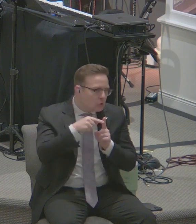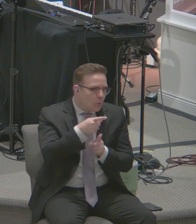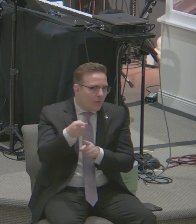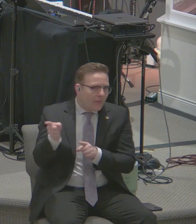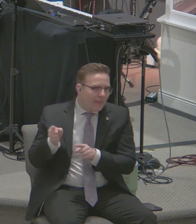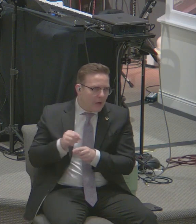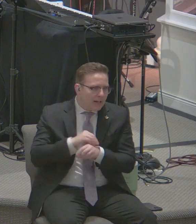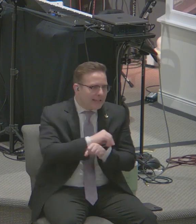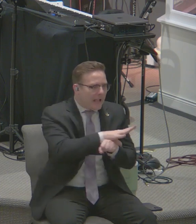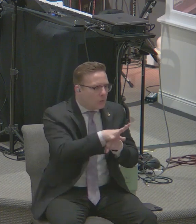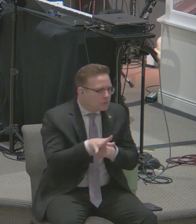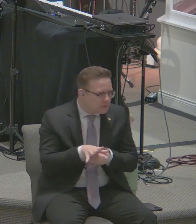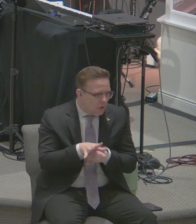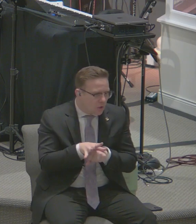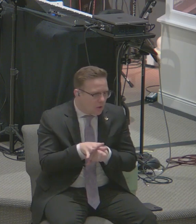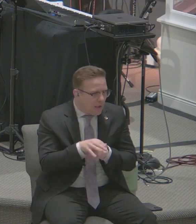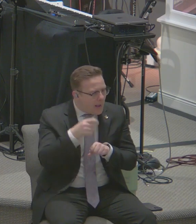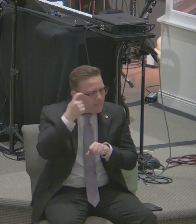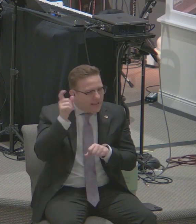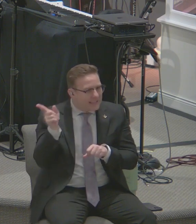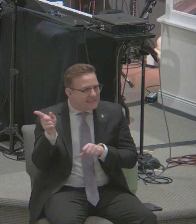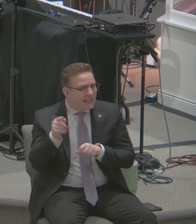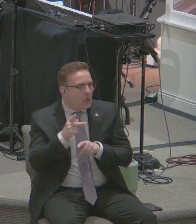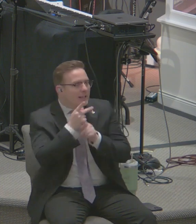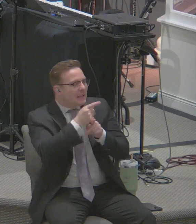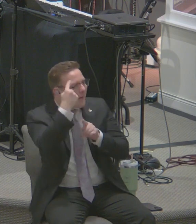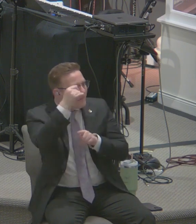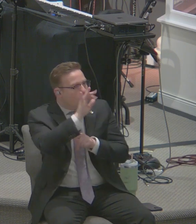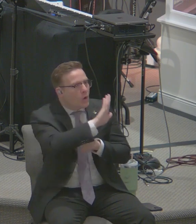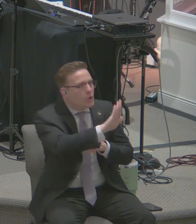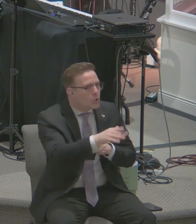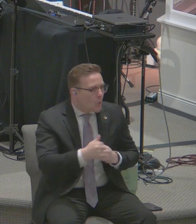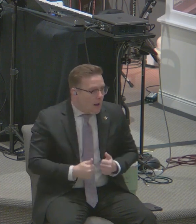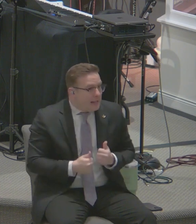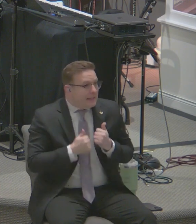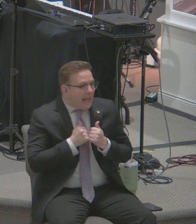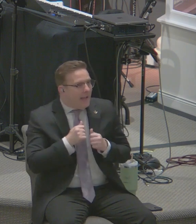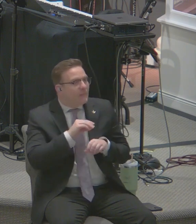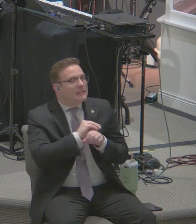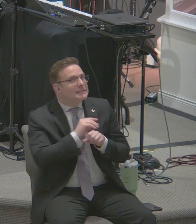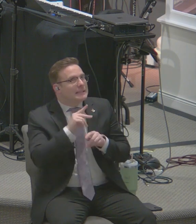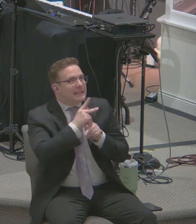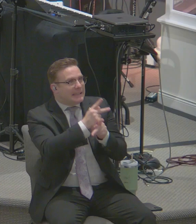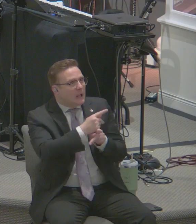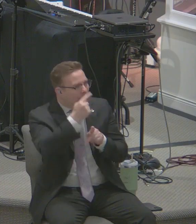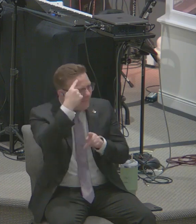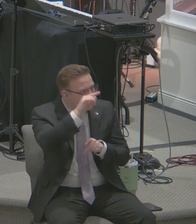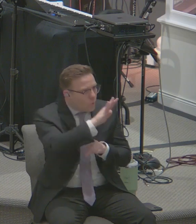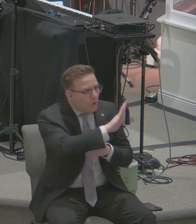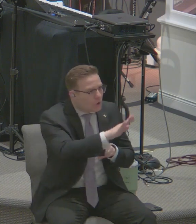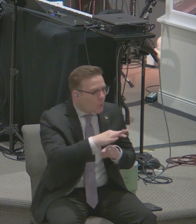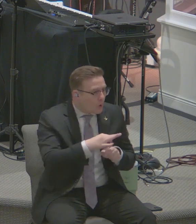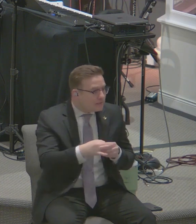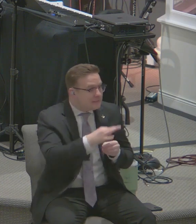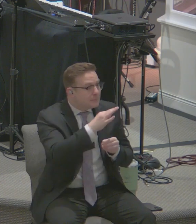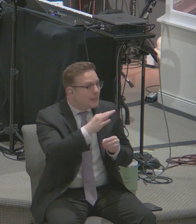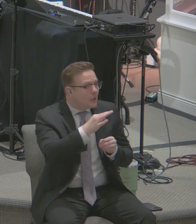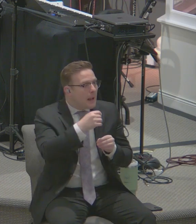They are alert to the condition of your lives and work under the strict supervision of